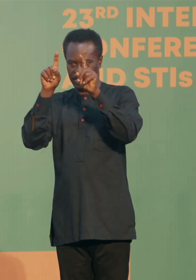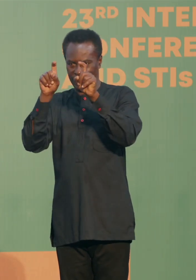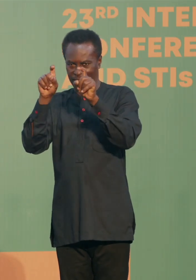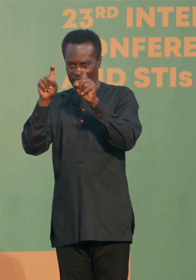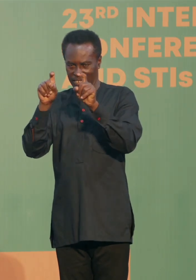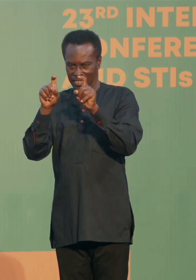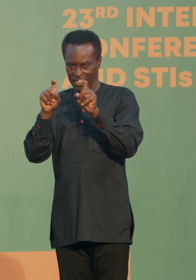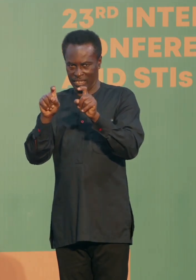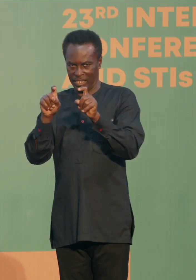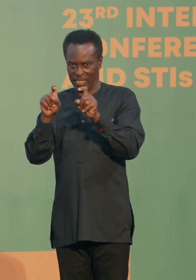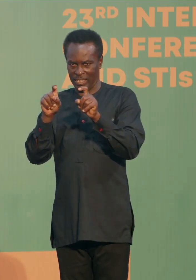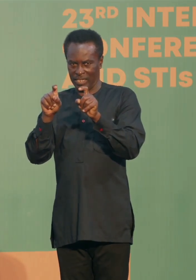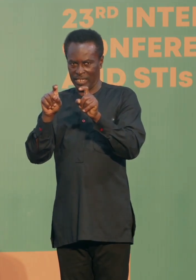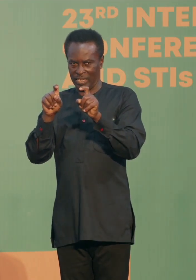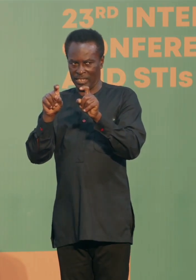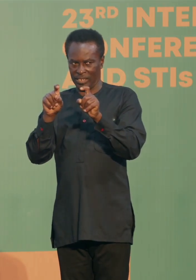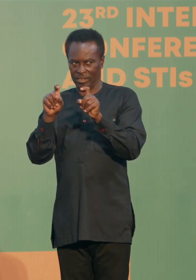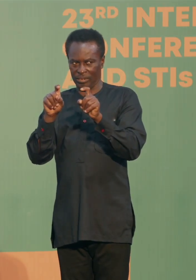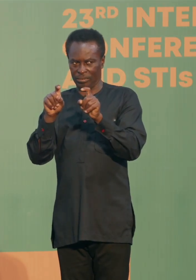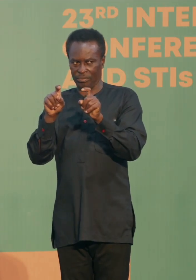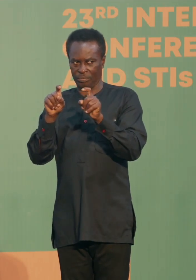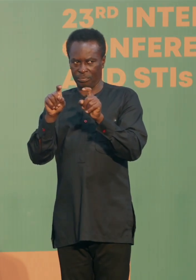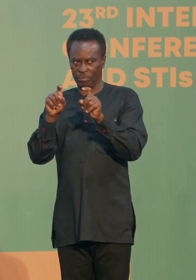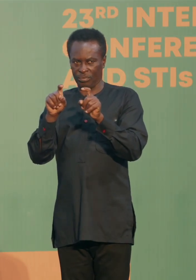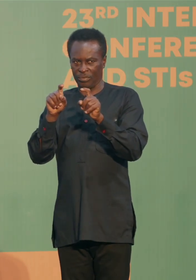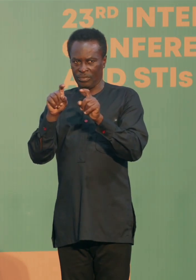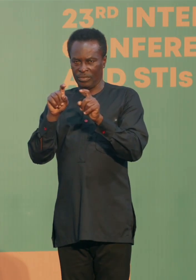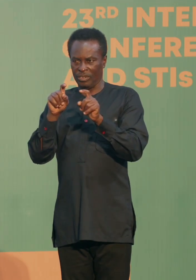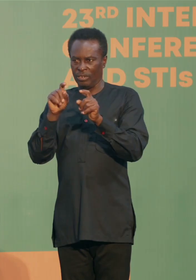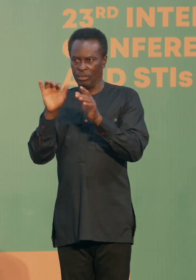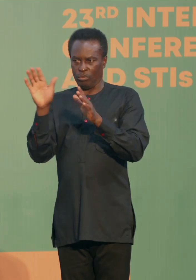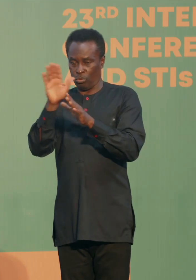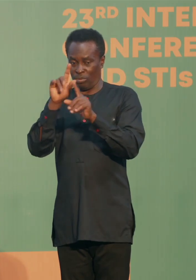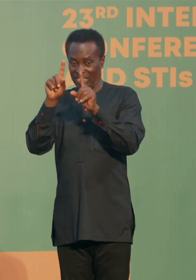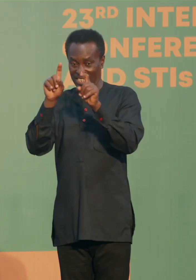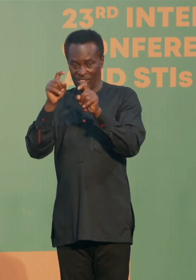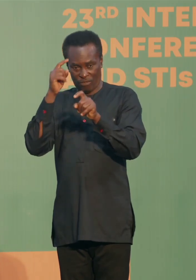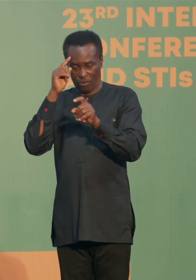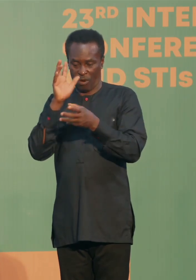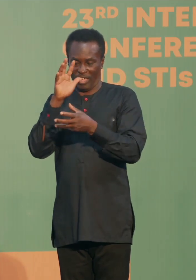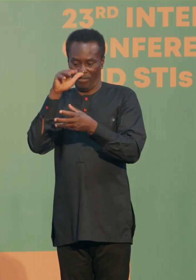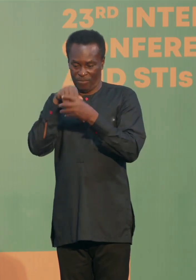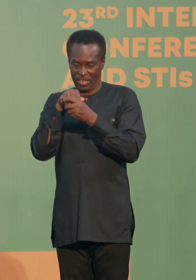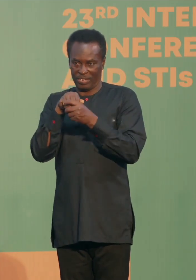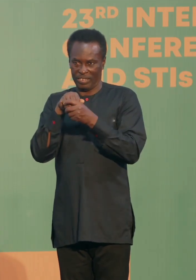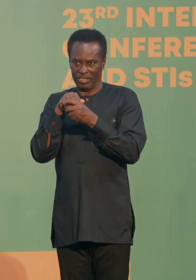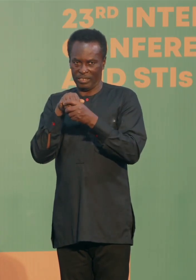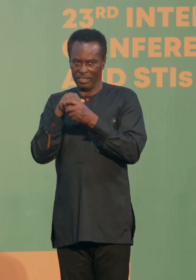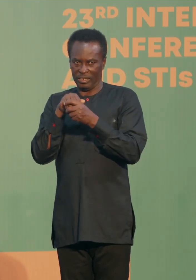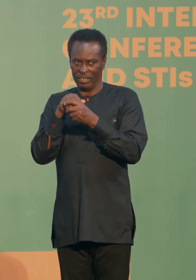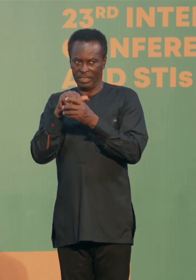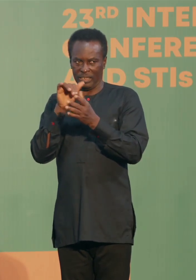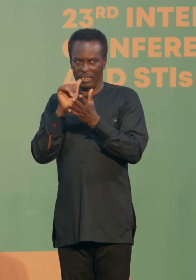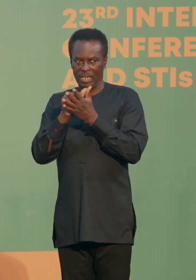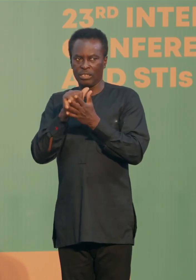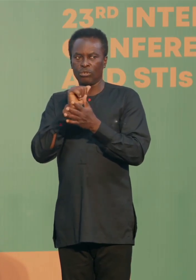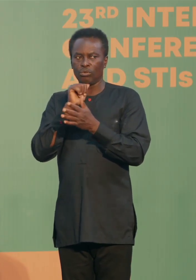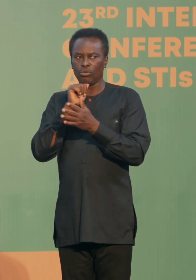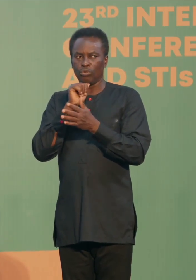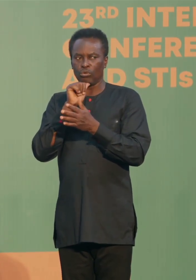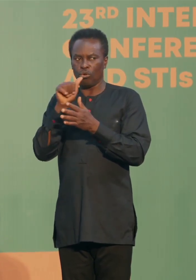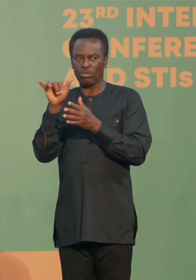facility. And you're testing for an infection, and that does not equal